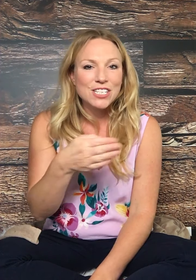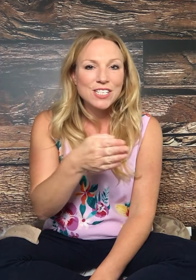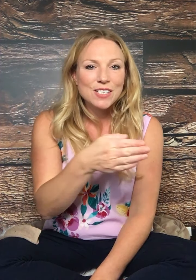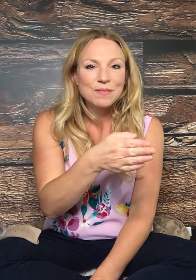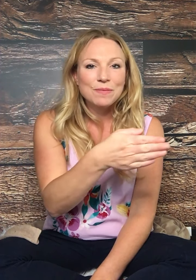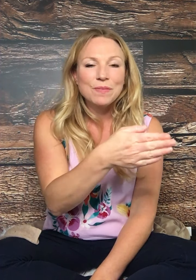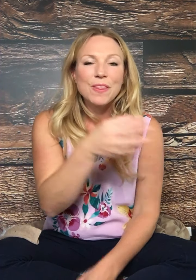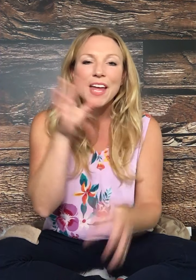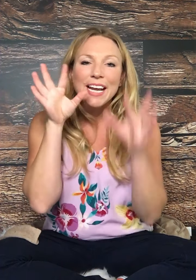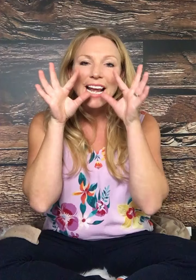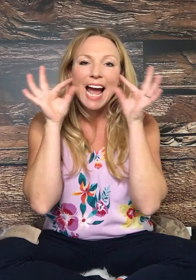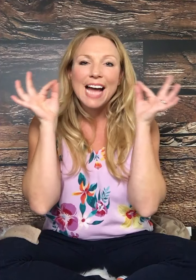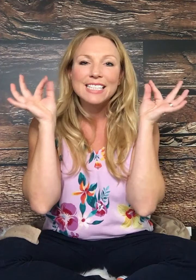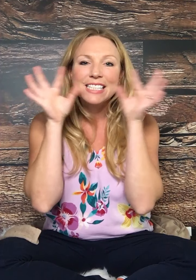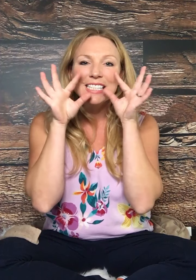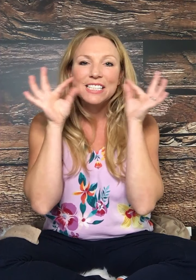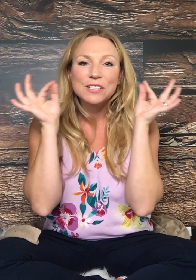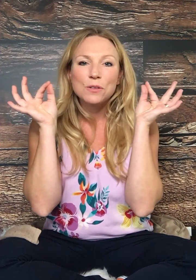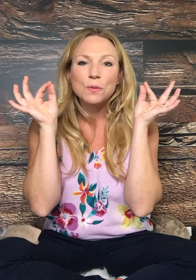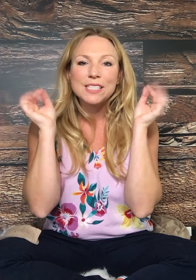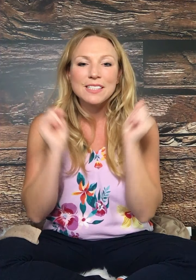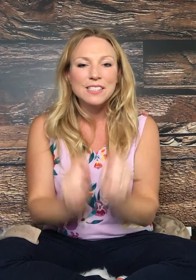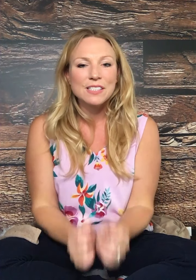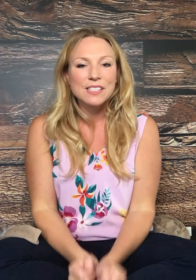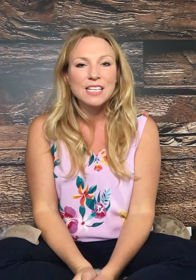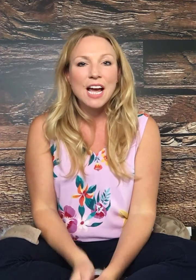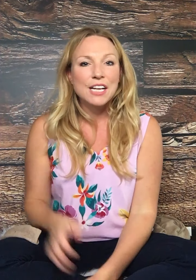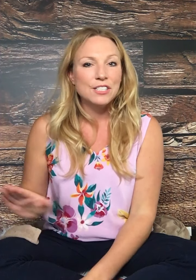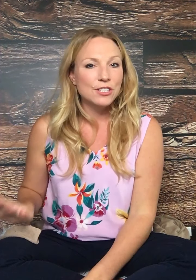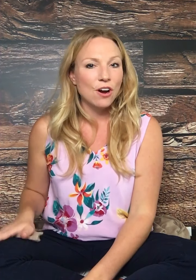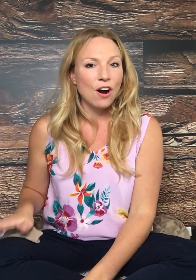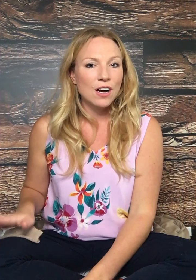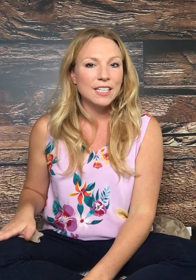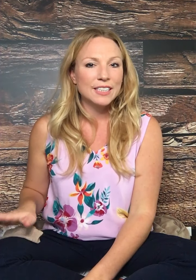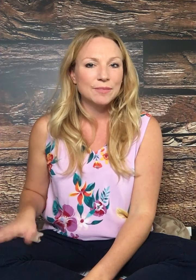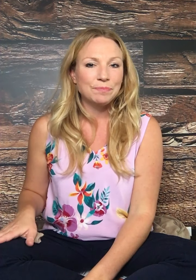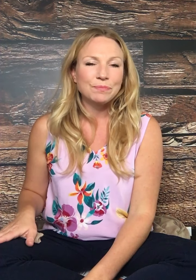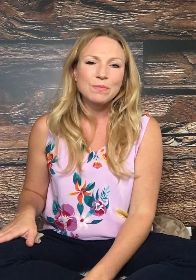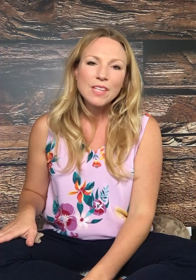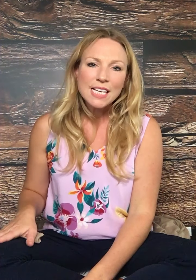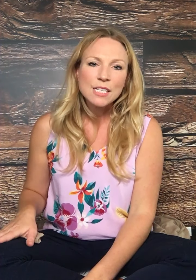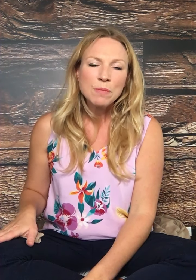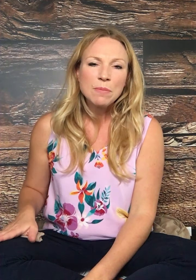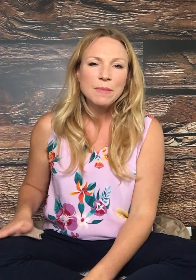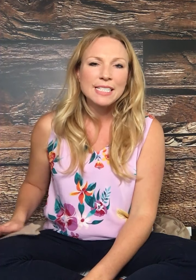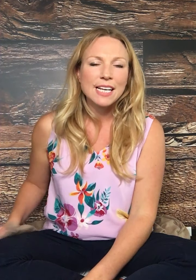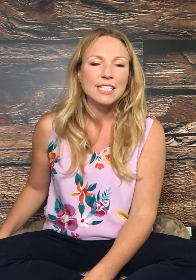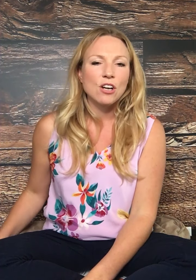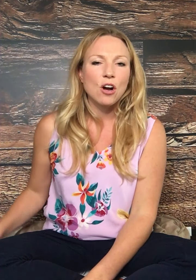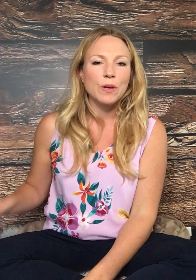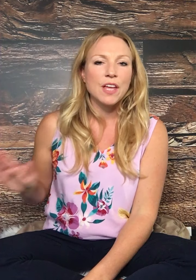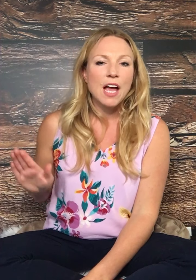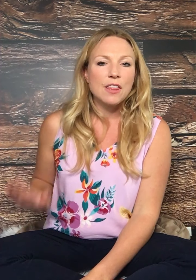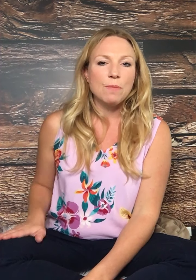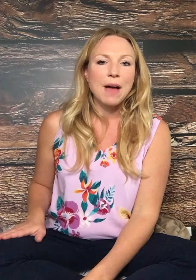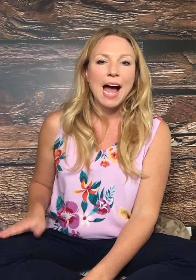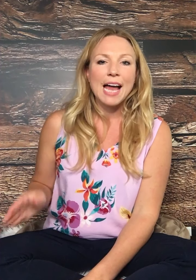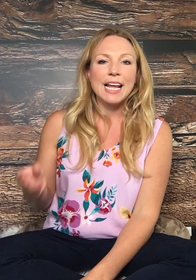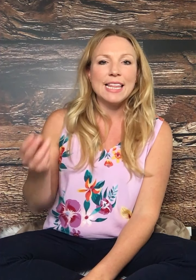fish, then a cat, you show the whiskers, dog. Some people might sign dog with the pat and